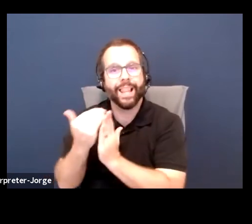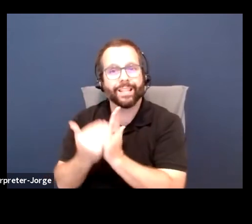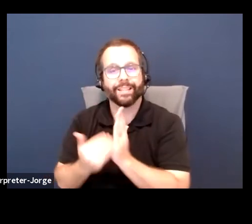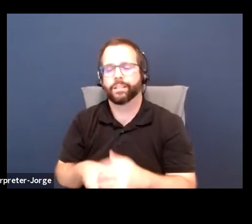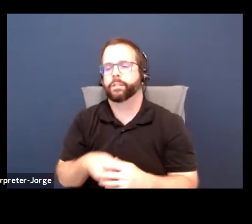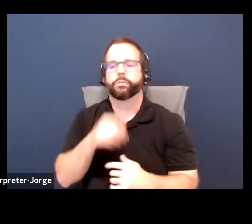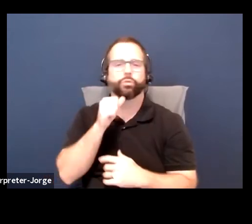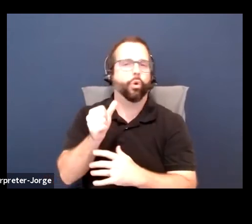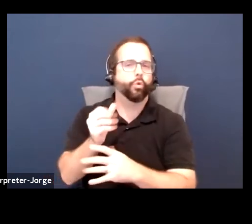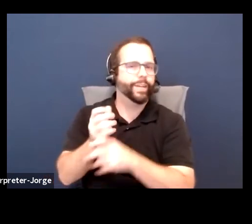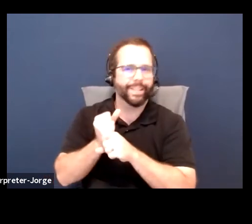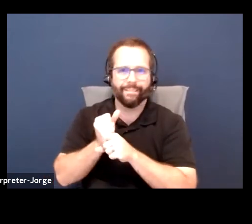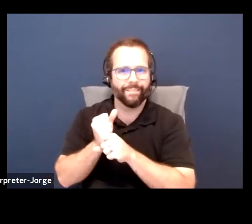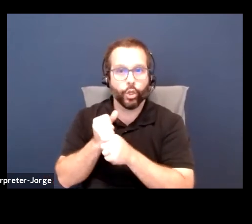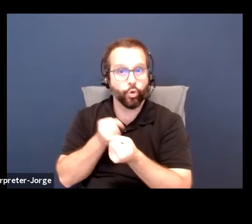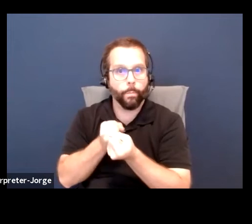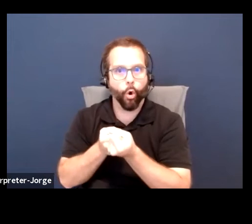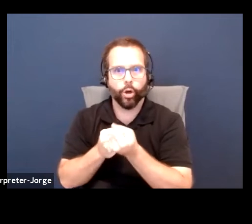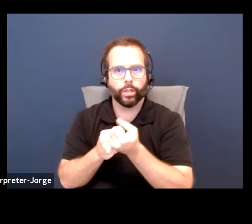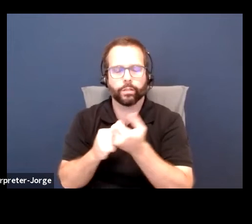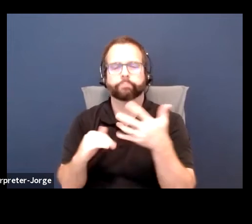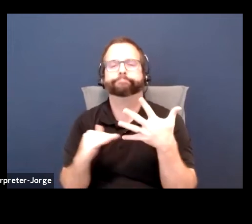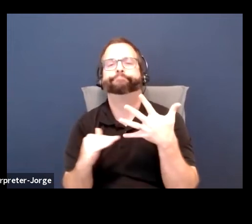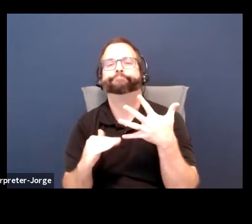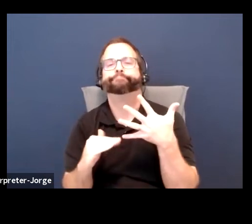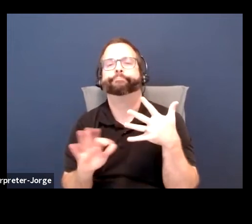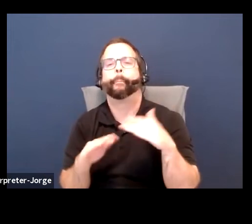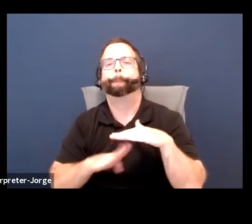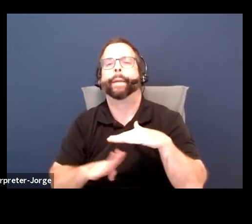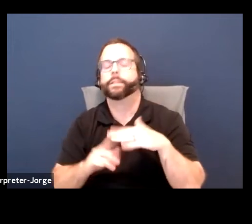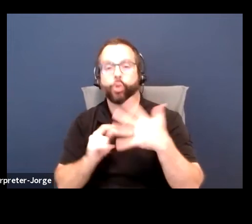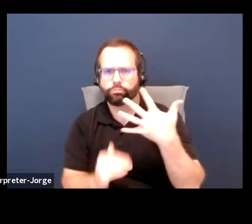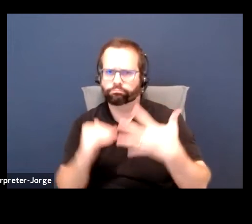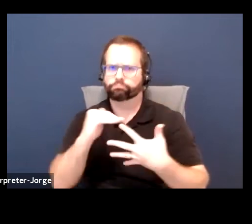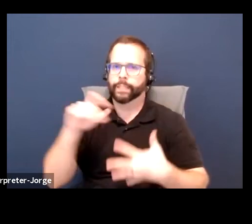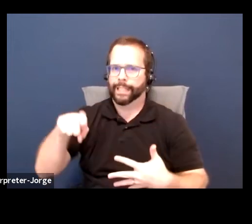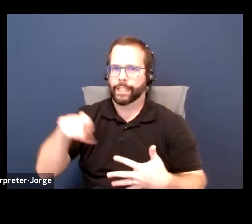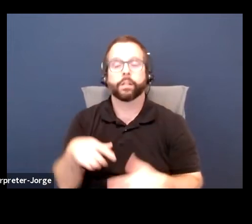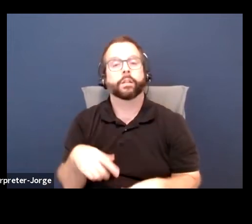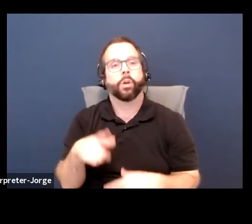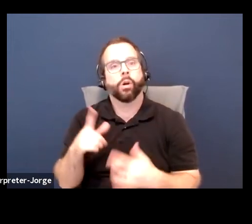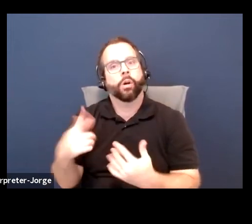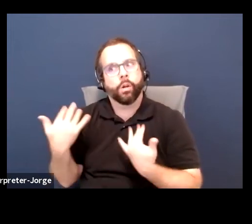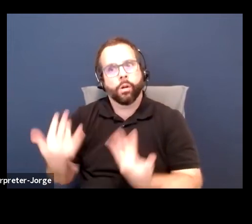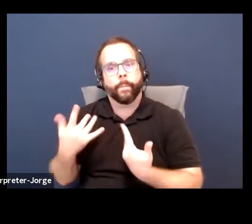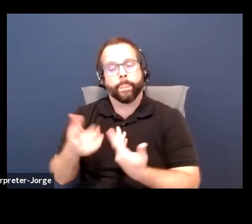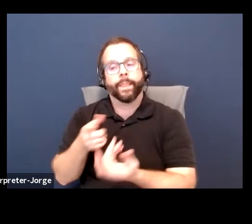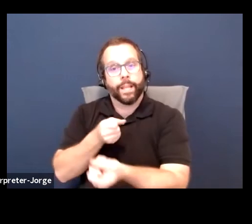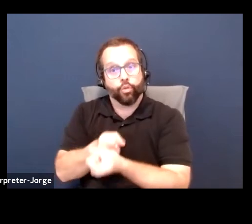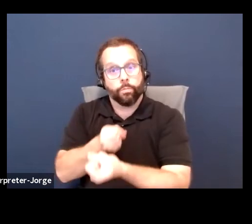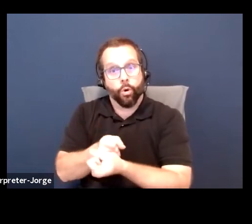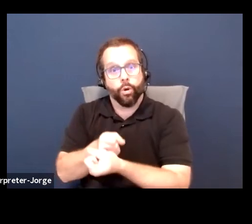of support that they need. And for so long, quality and access to services has been impacted by